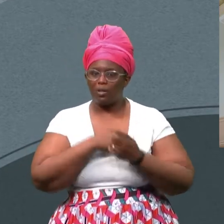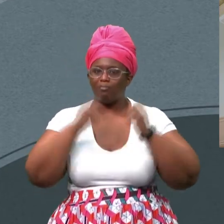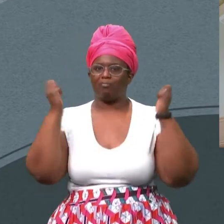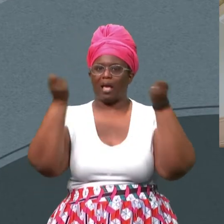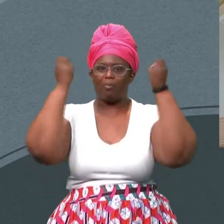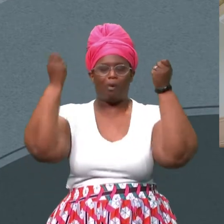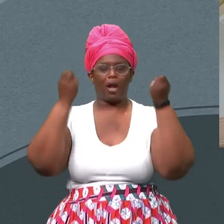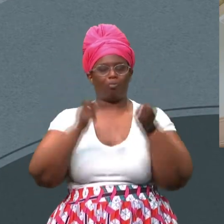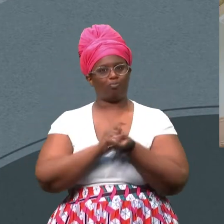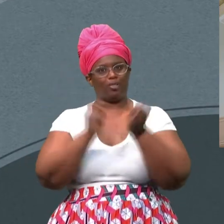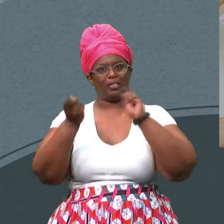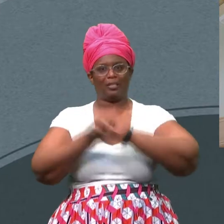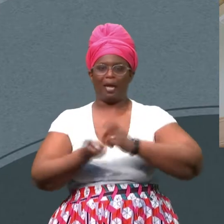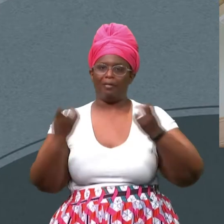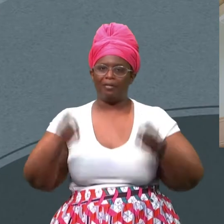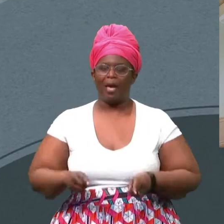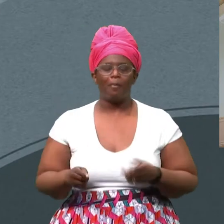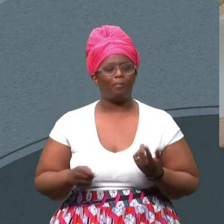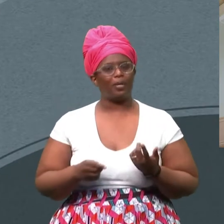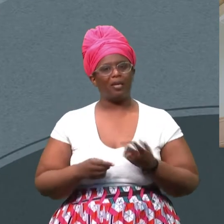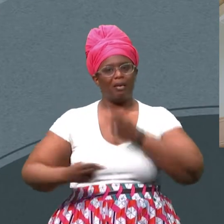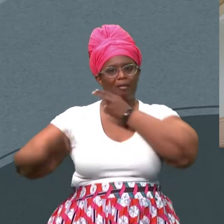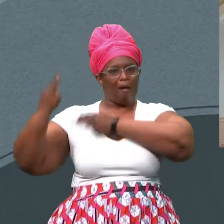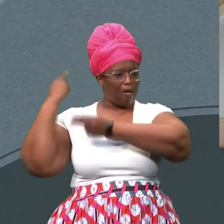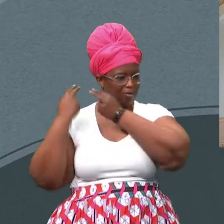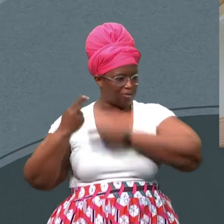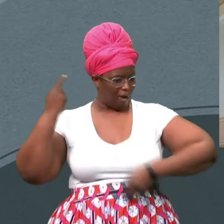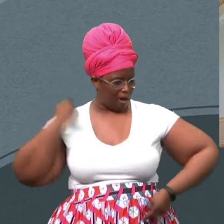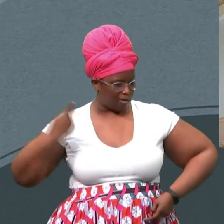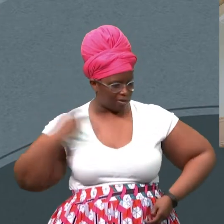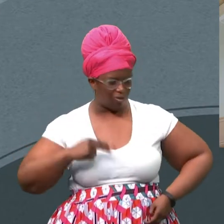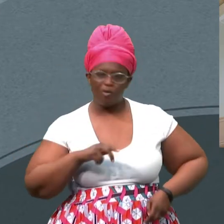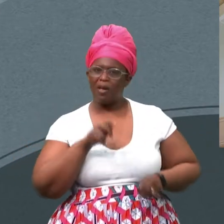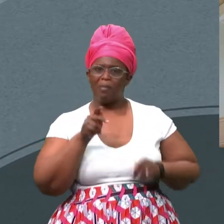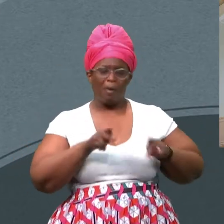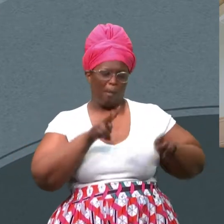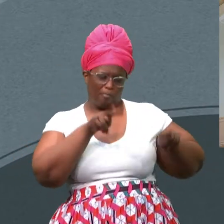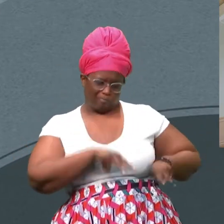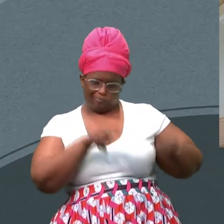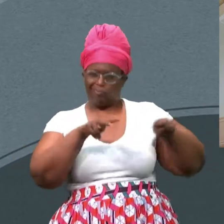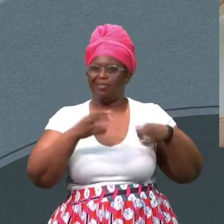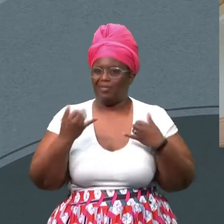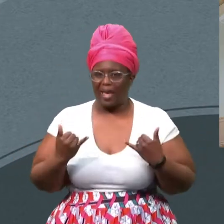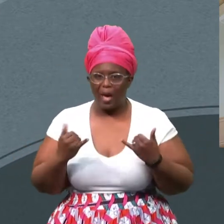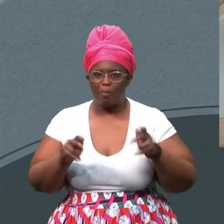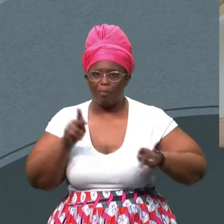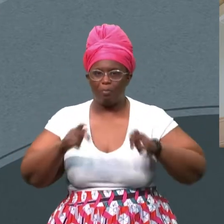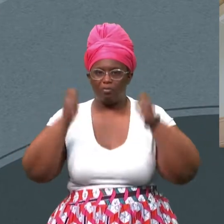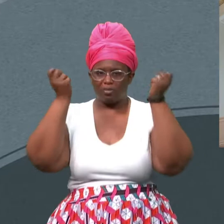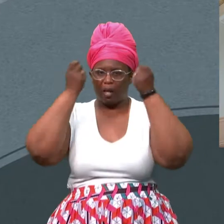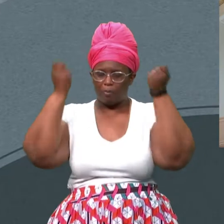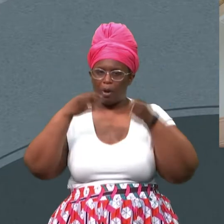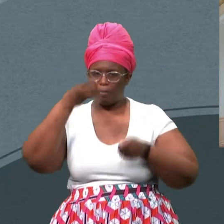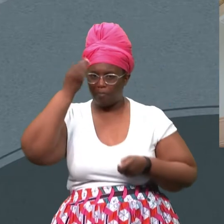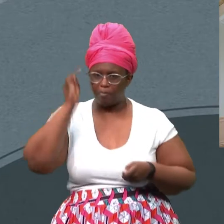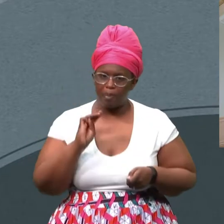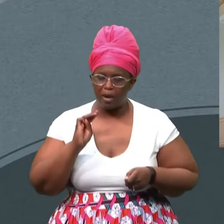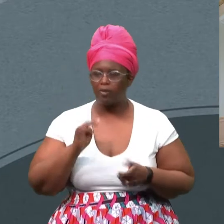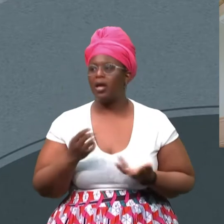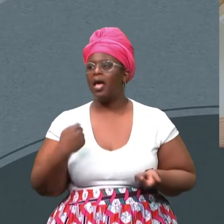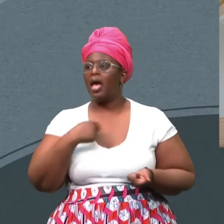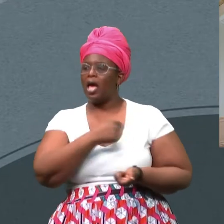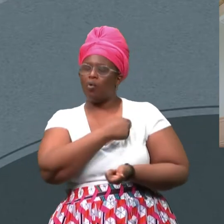is different than the one historically that we see in the scriptures. And I think all of us bring cultural assumptions